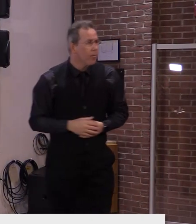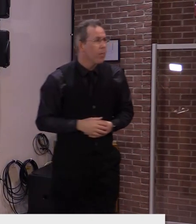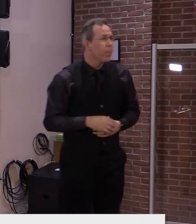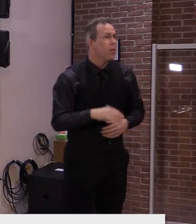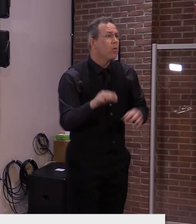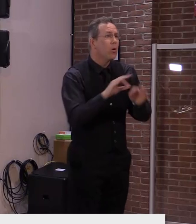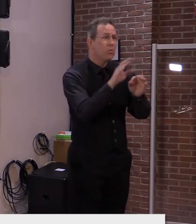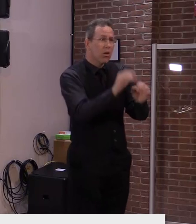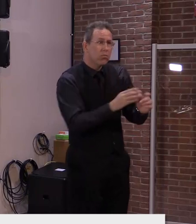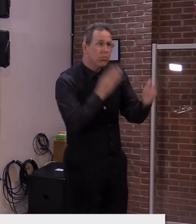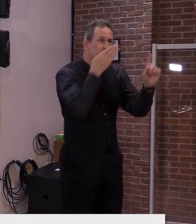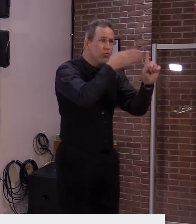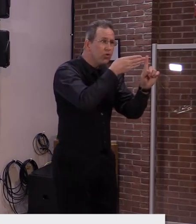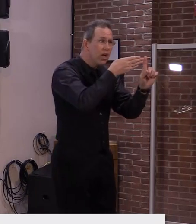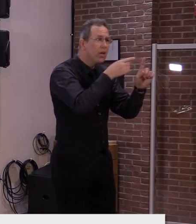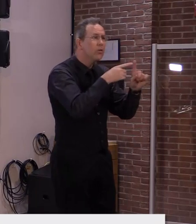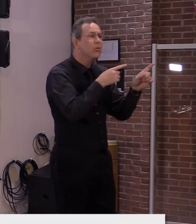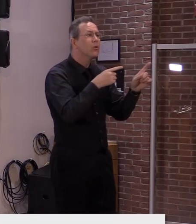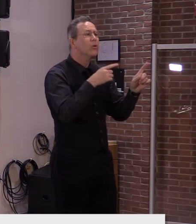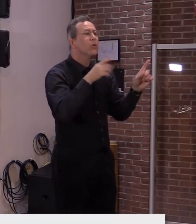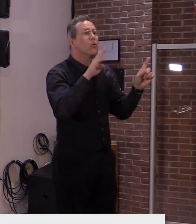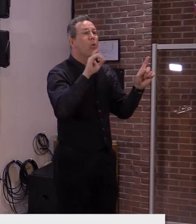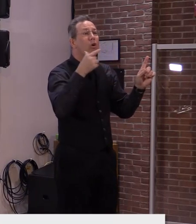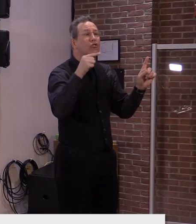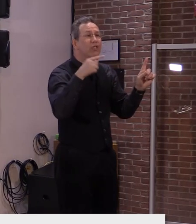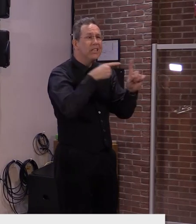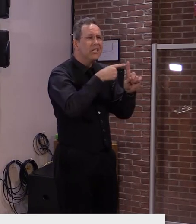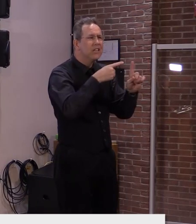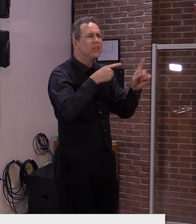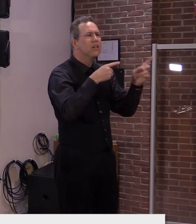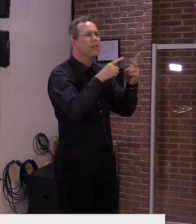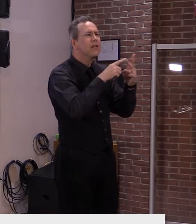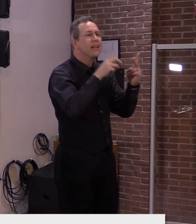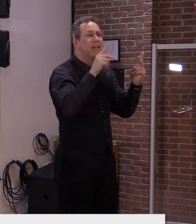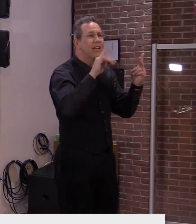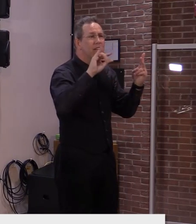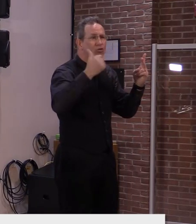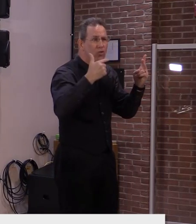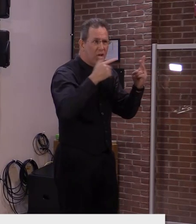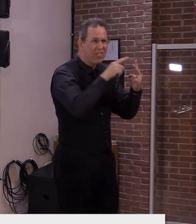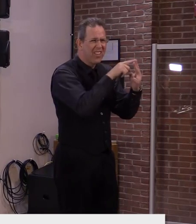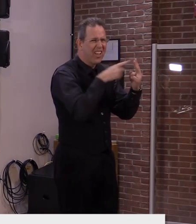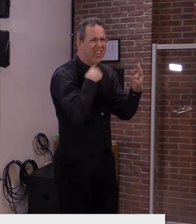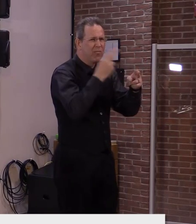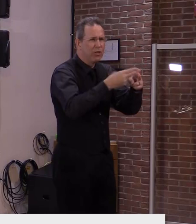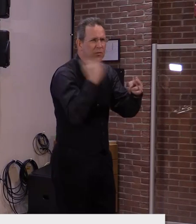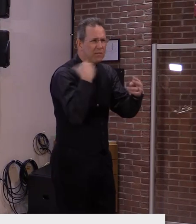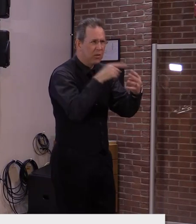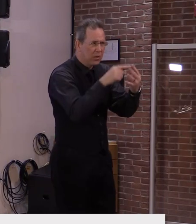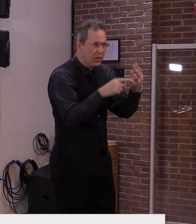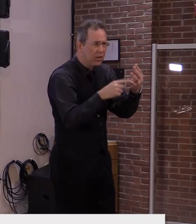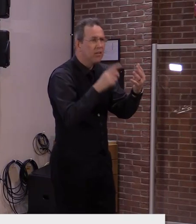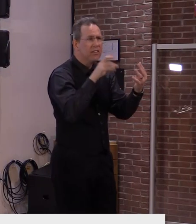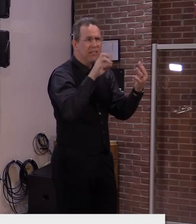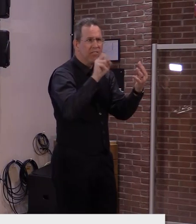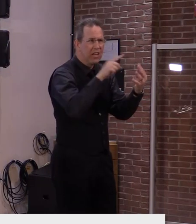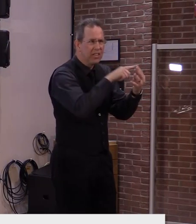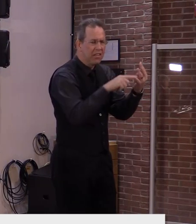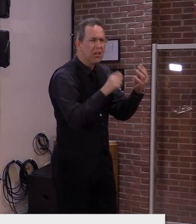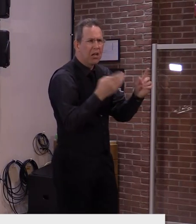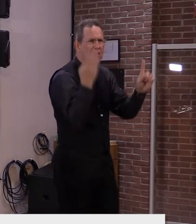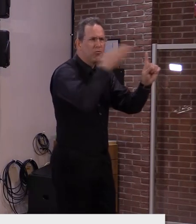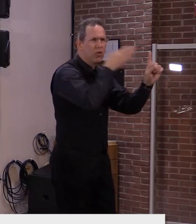Walgreens, with Kenny Drugs, CVS Pharmacy, or Walgreens. All these options are